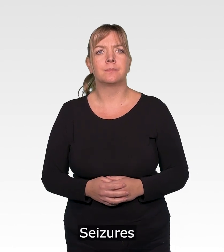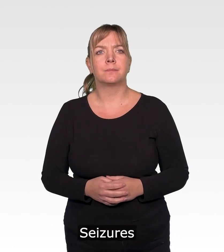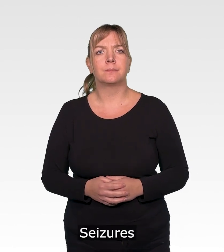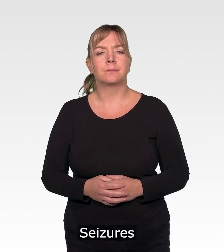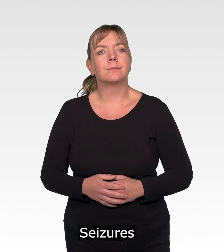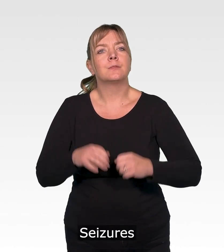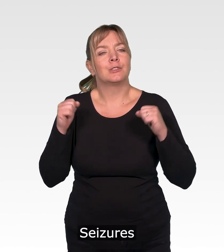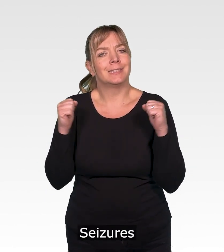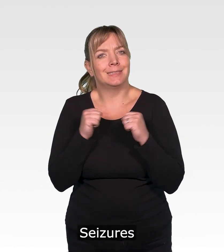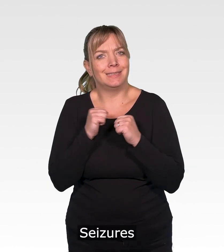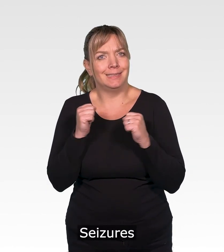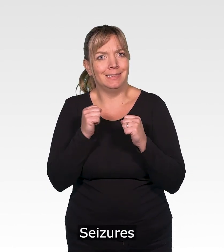Seizures.